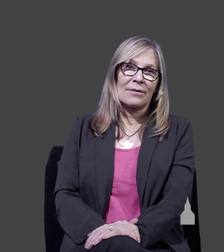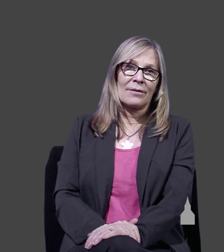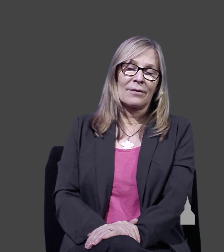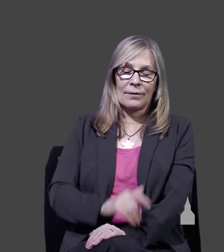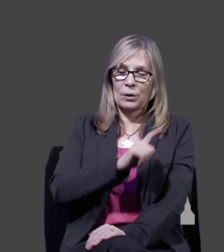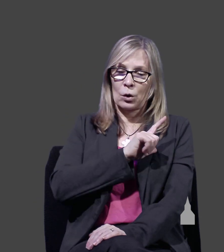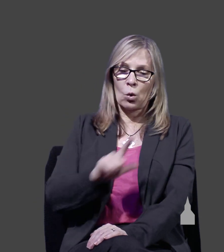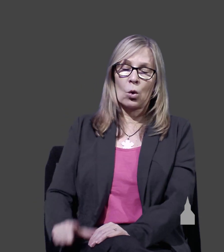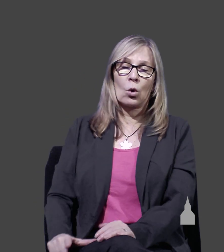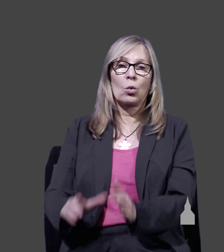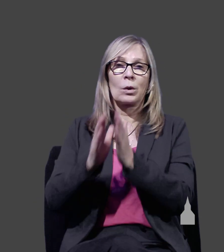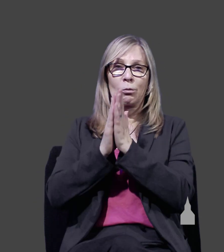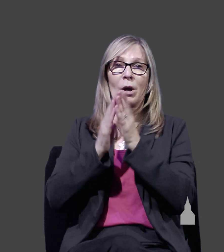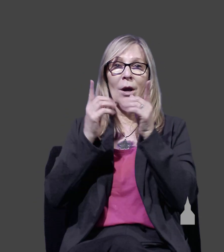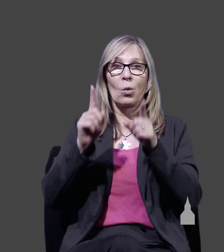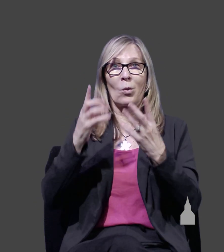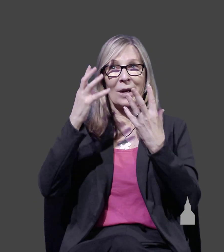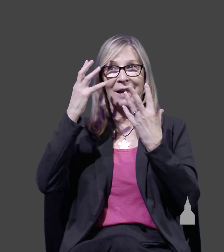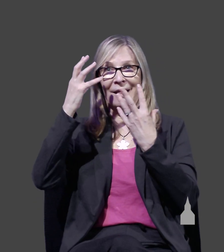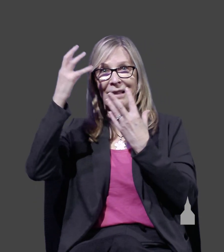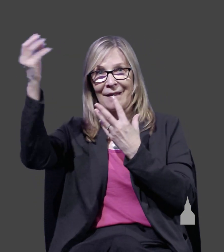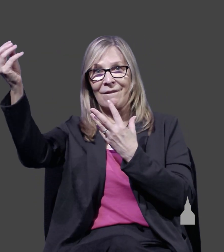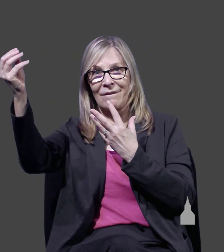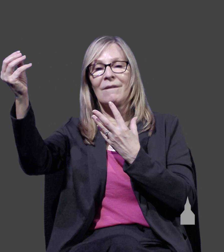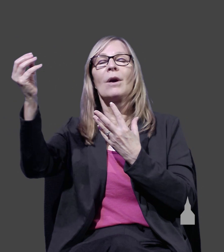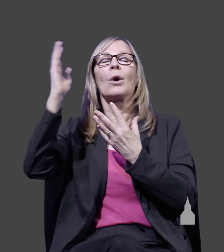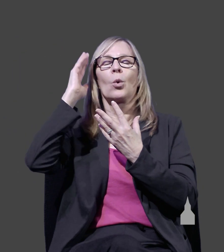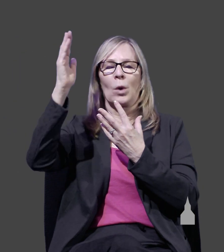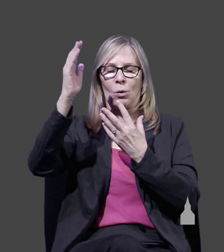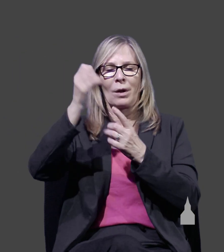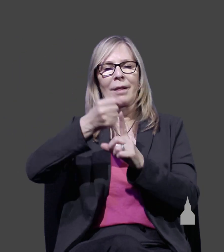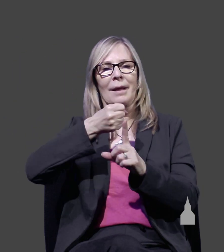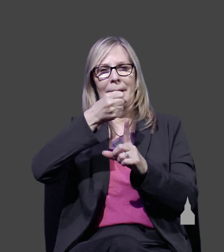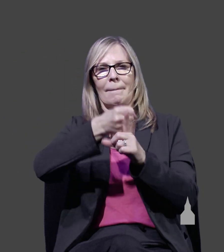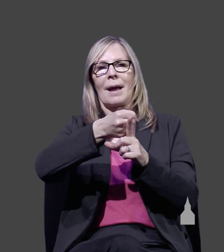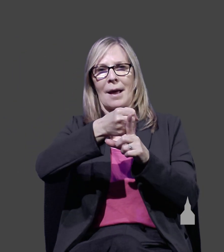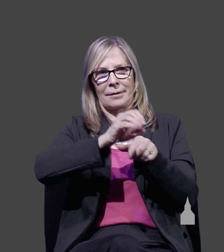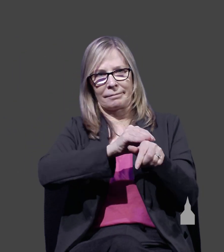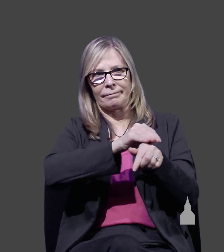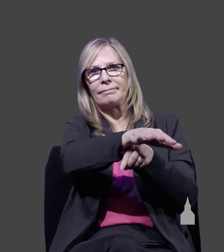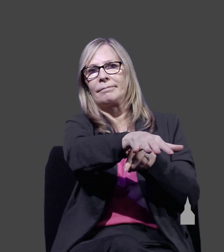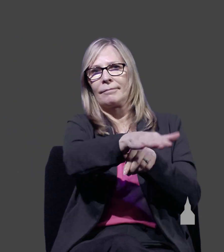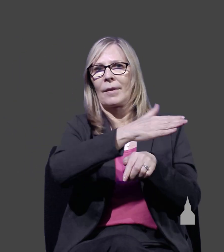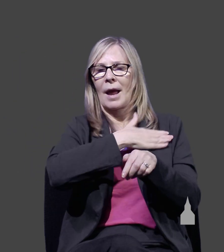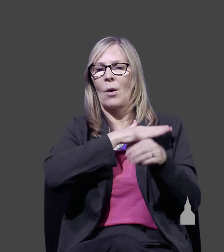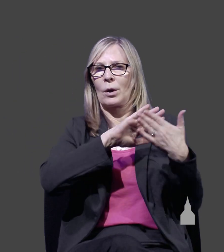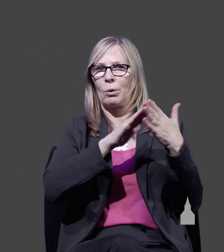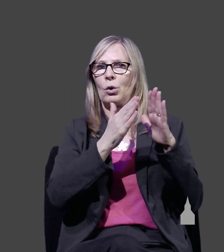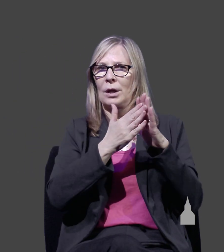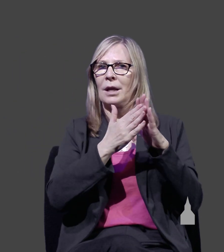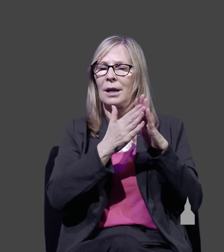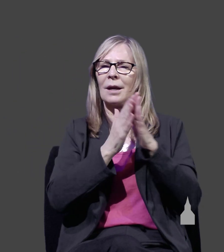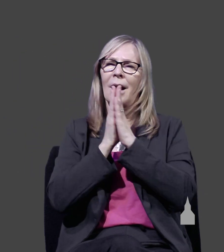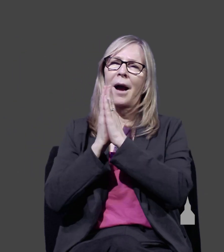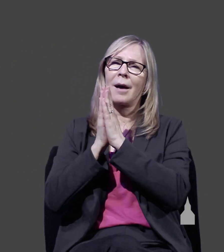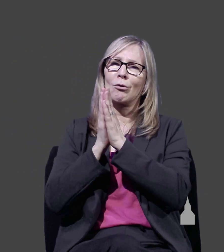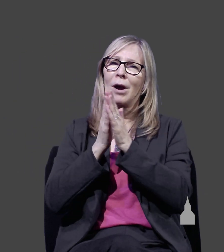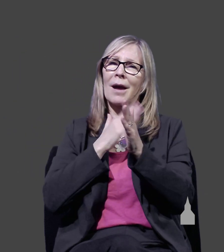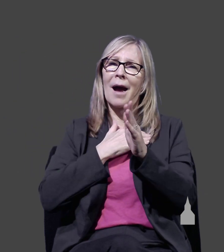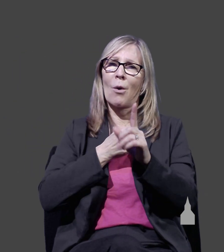Lord, we pray that as we leave this place, we will impact our community. Lord, help our impact be